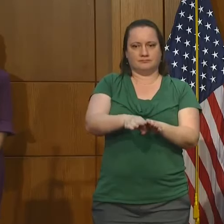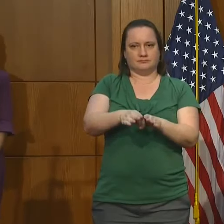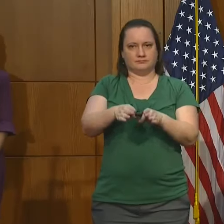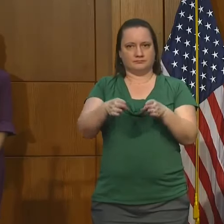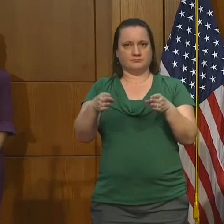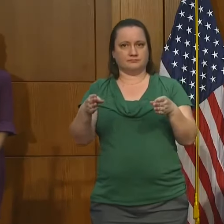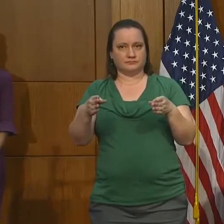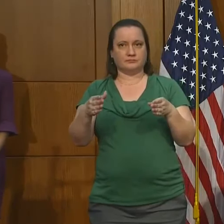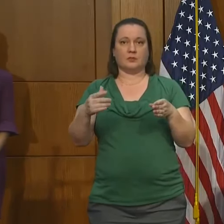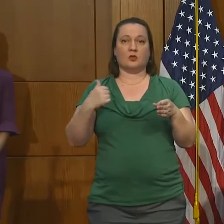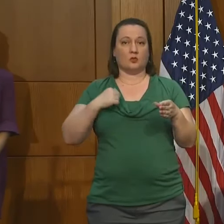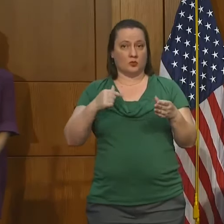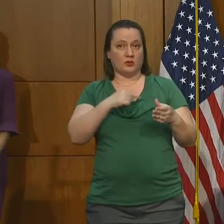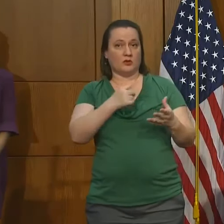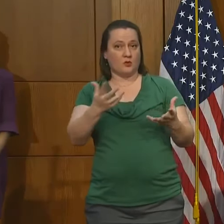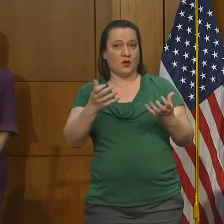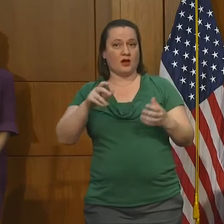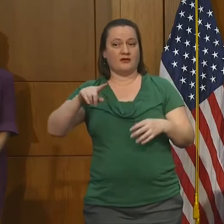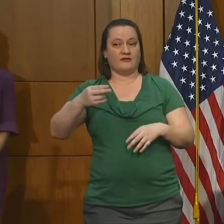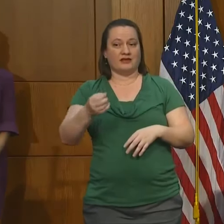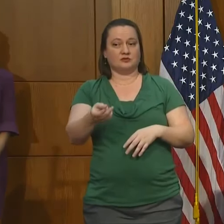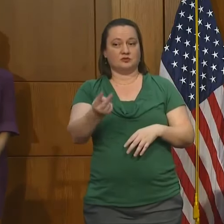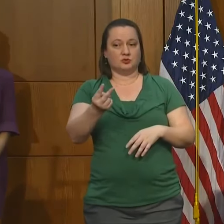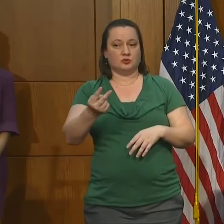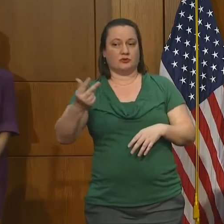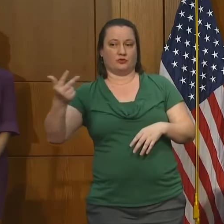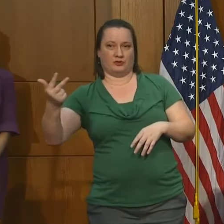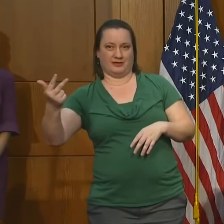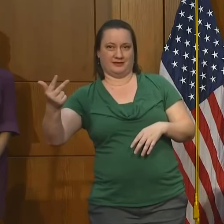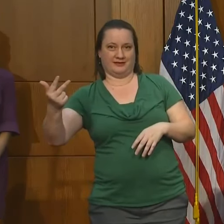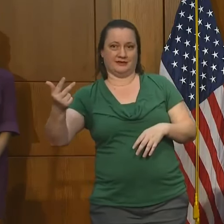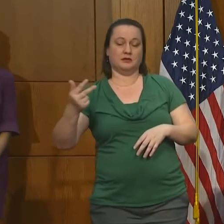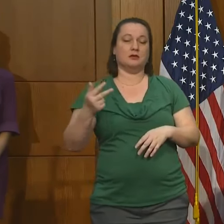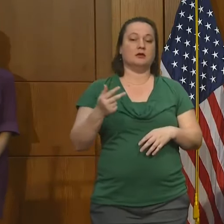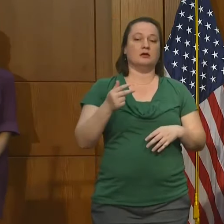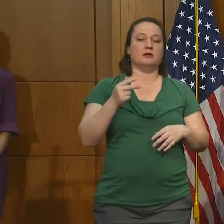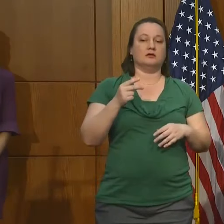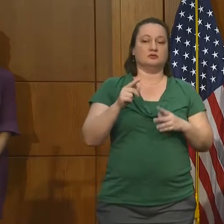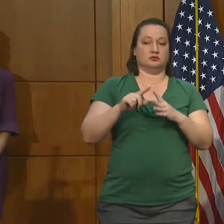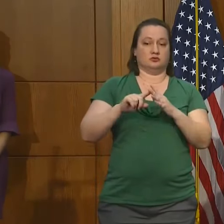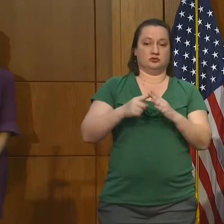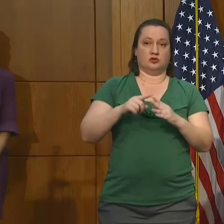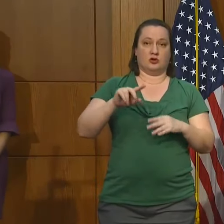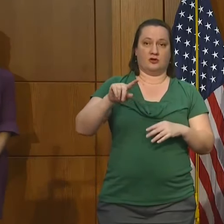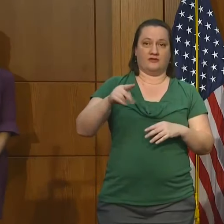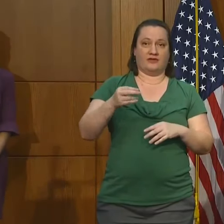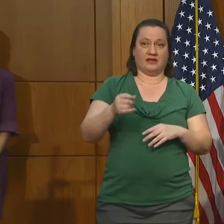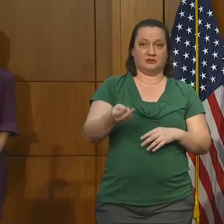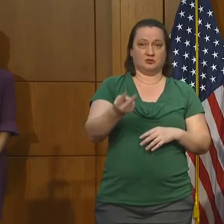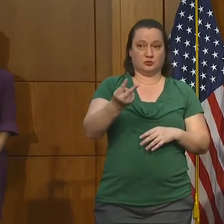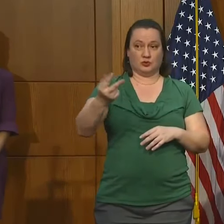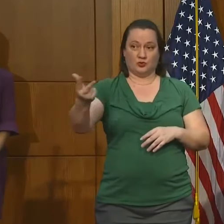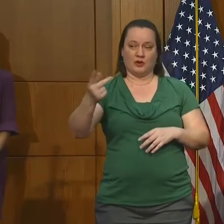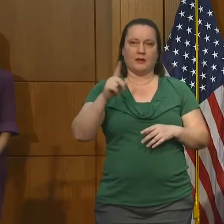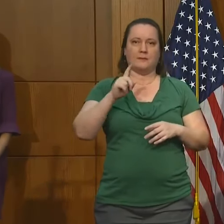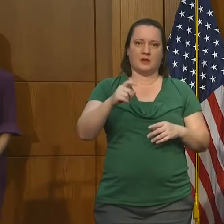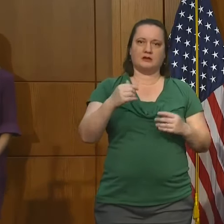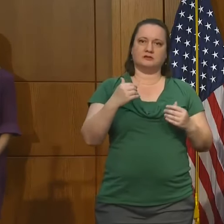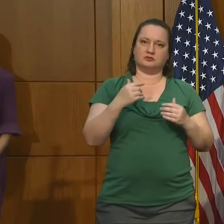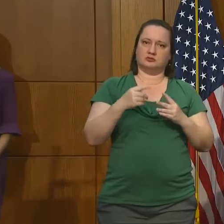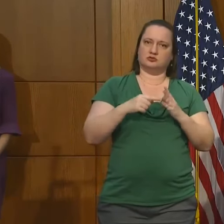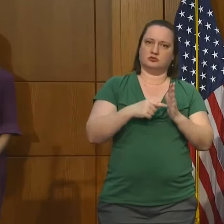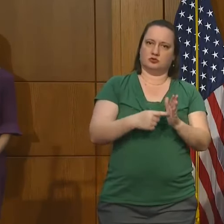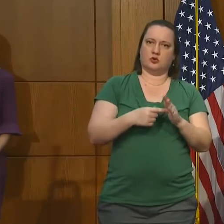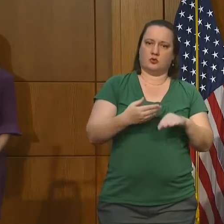want there to be a phase 2 and a phase 3. In order for there to be a phase 2 and a phase 3, you have to show progress in between each phase. So it's a very measured